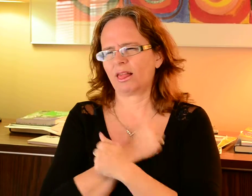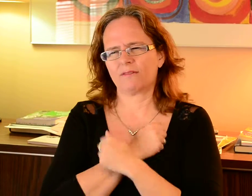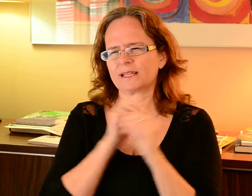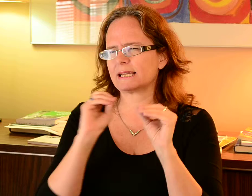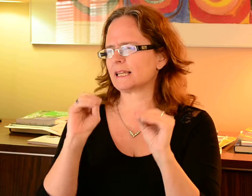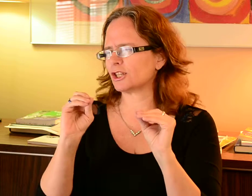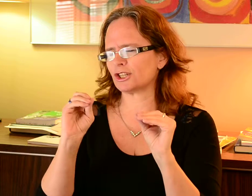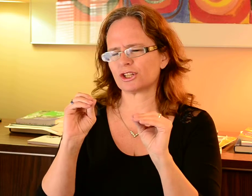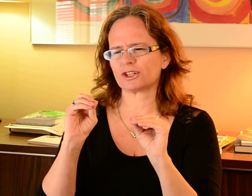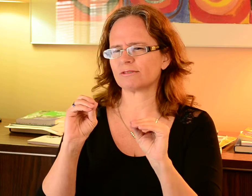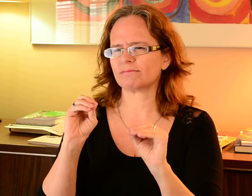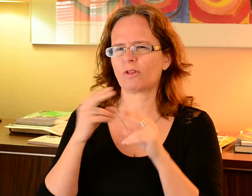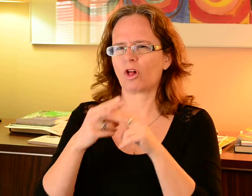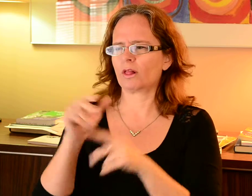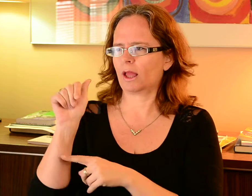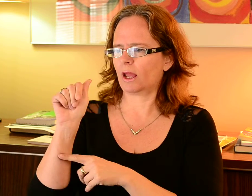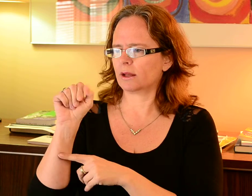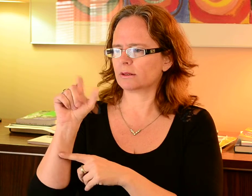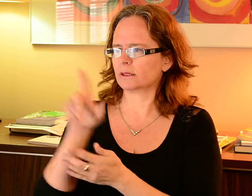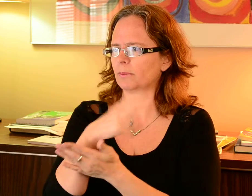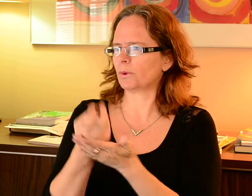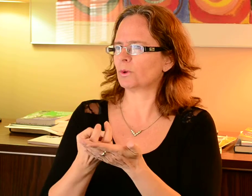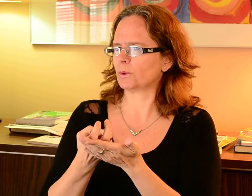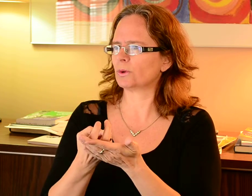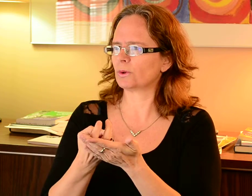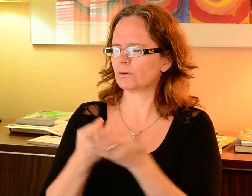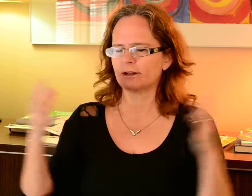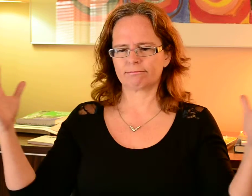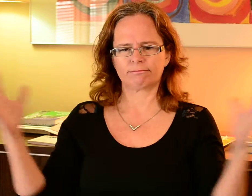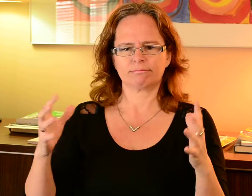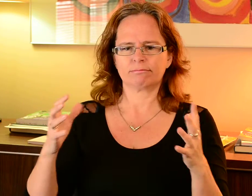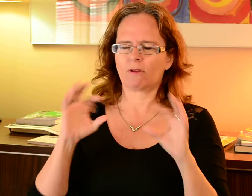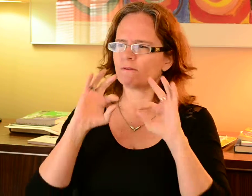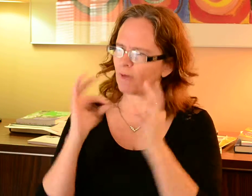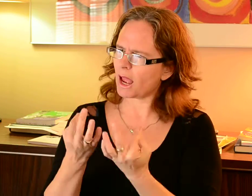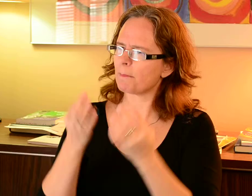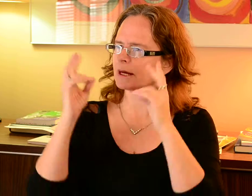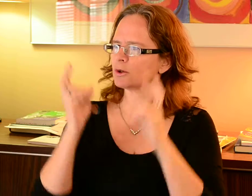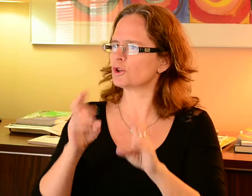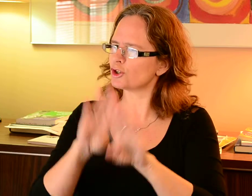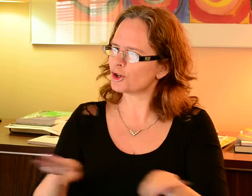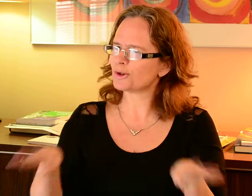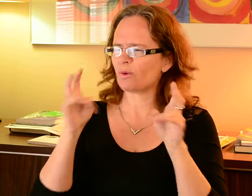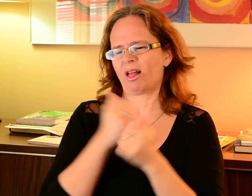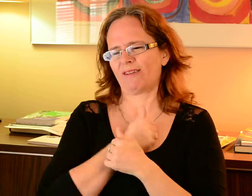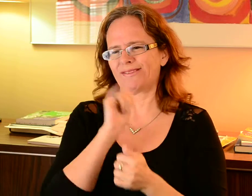probably 17 years, and I love the teaching. Okay. I teach ASL immersion classes, and that's a chance